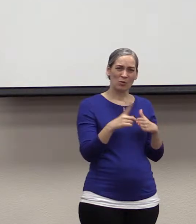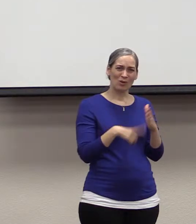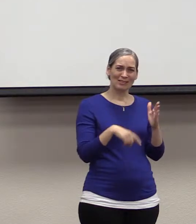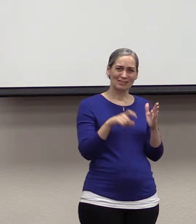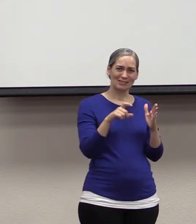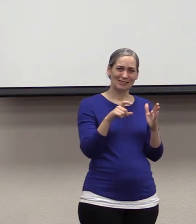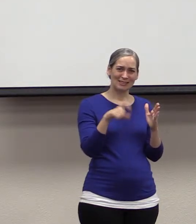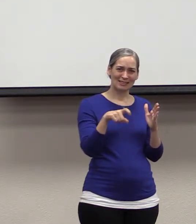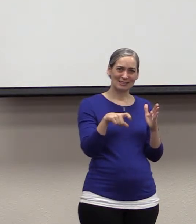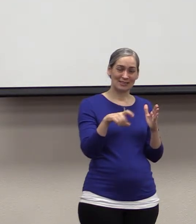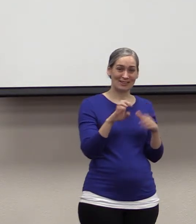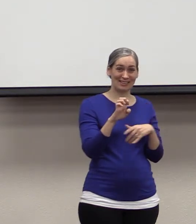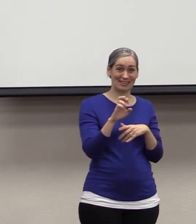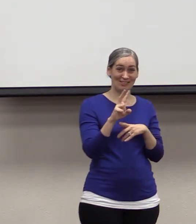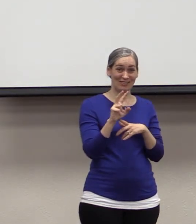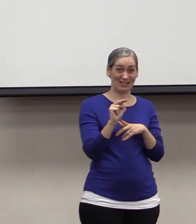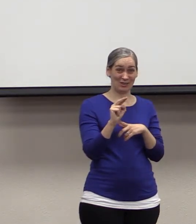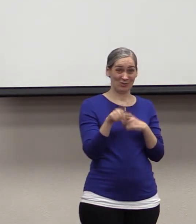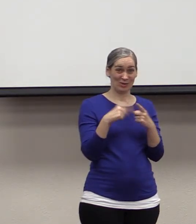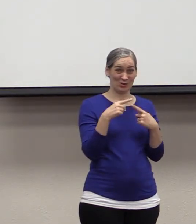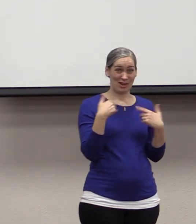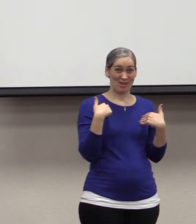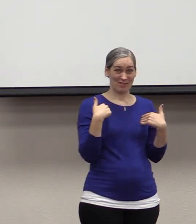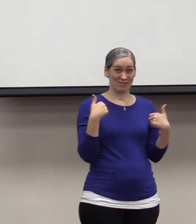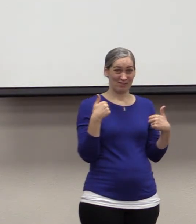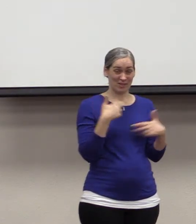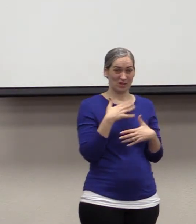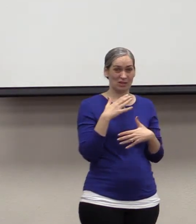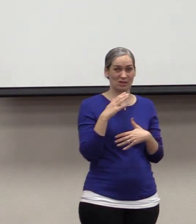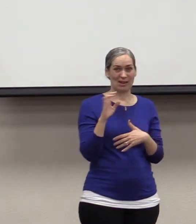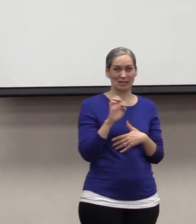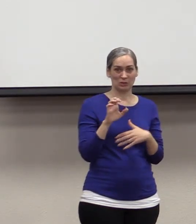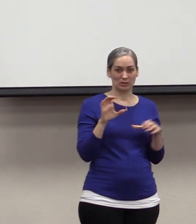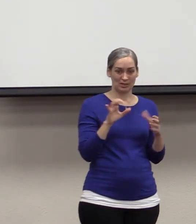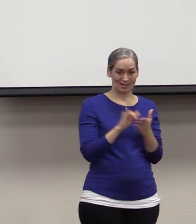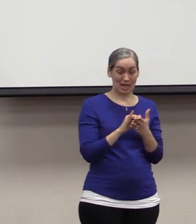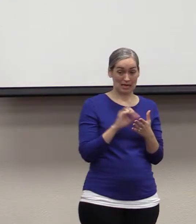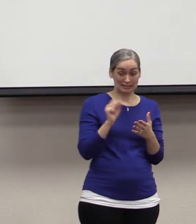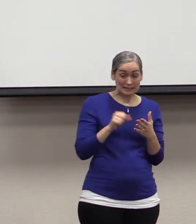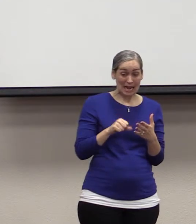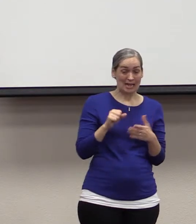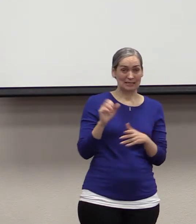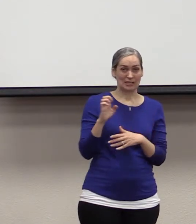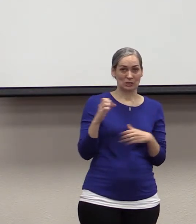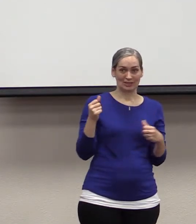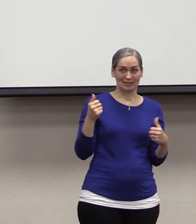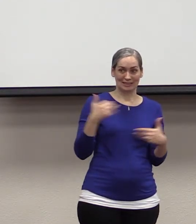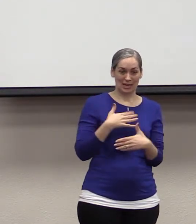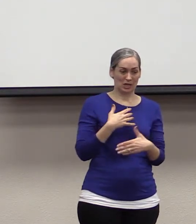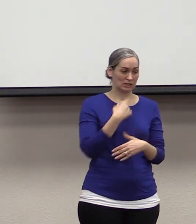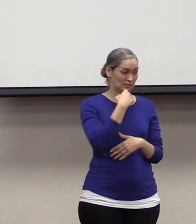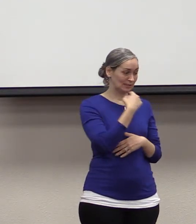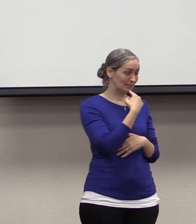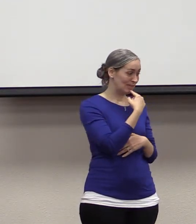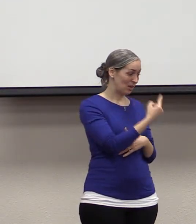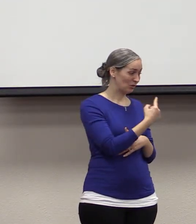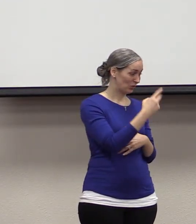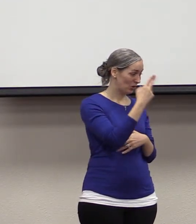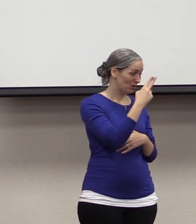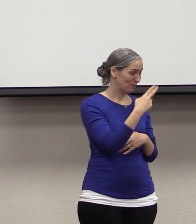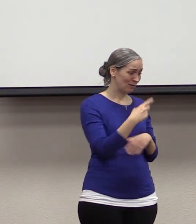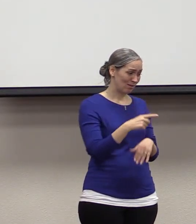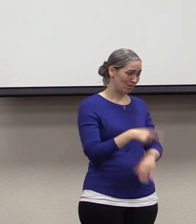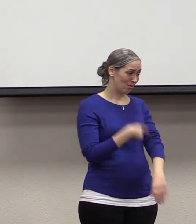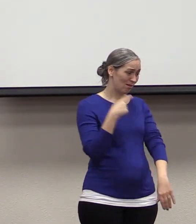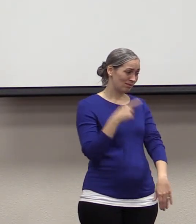And Esther does that. We see that she was scared. She even mentioned to Mordecai, like, look, it's been a long time,